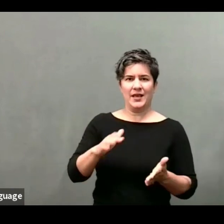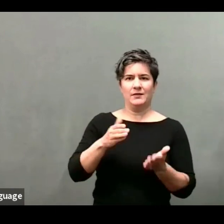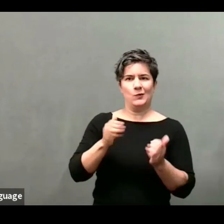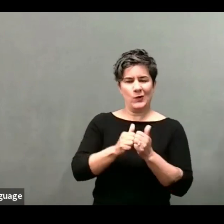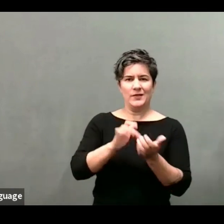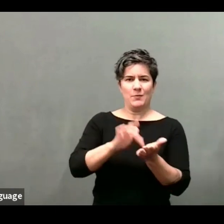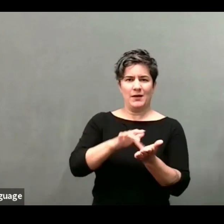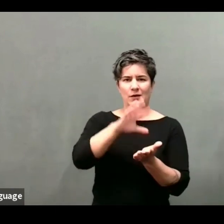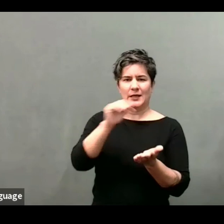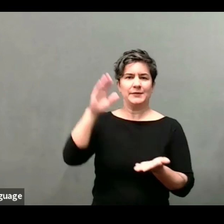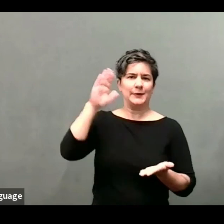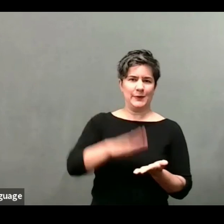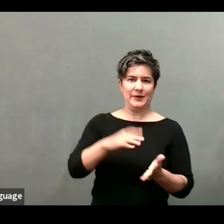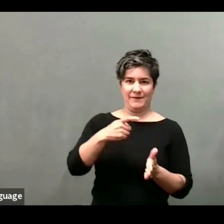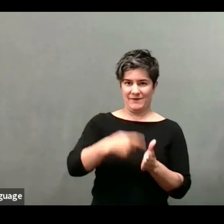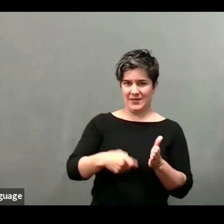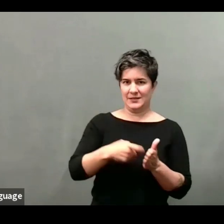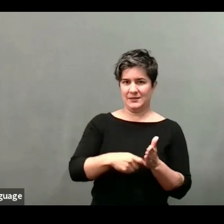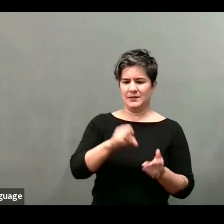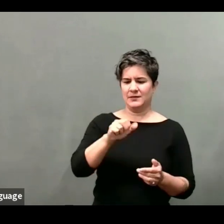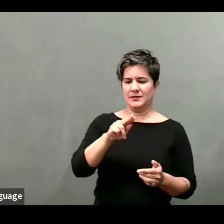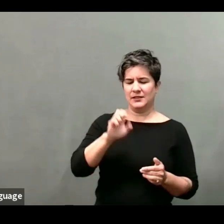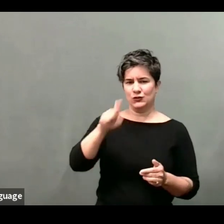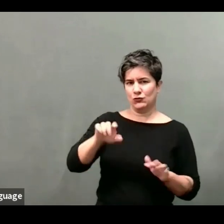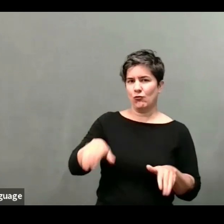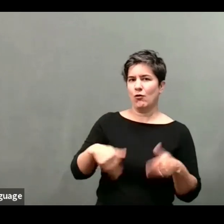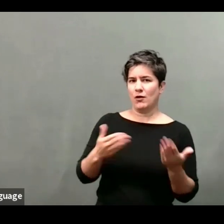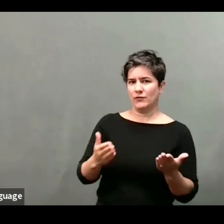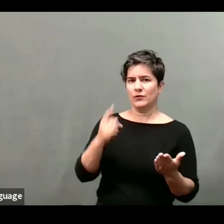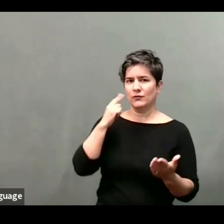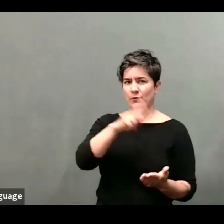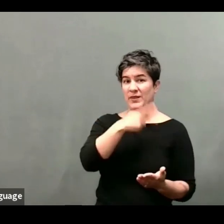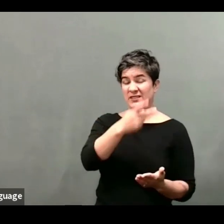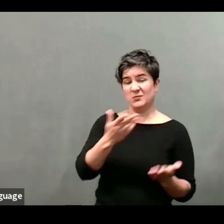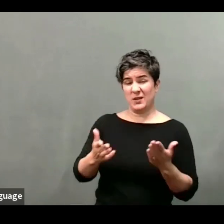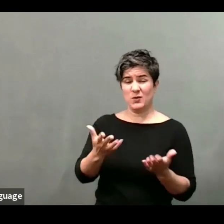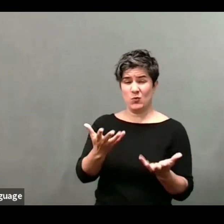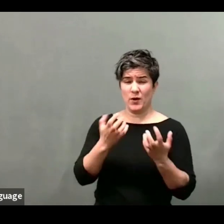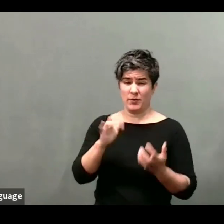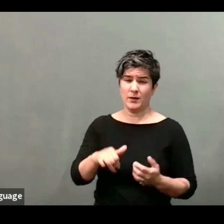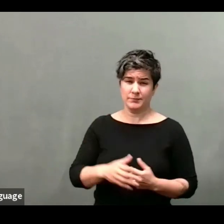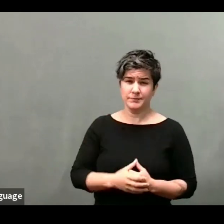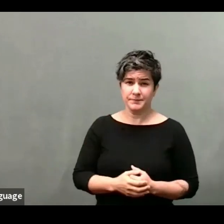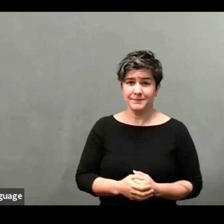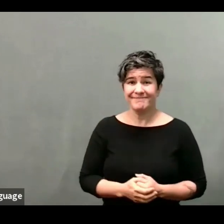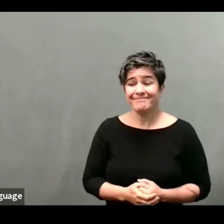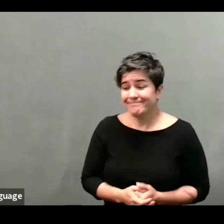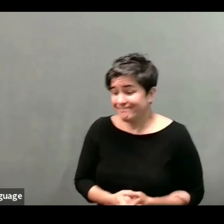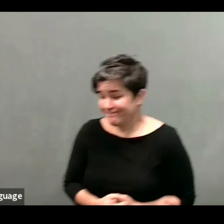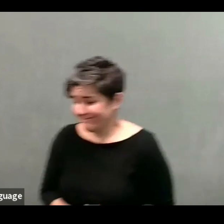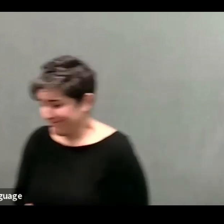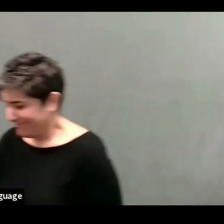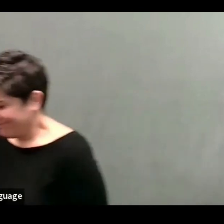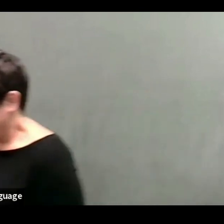that that the SANE should be offering that as an option for patients who may need it.